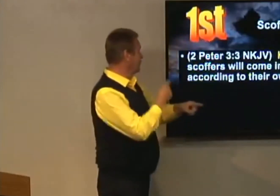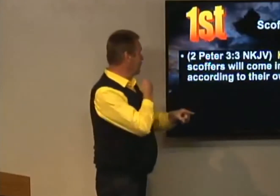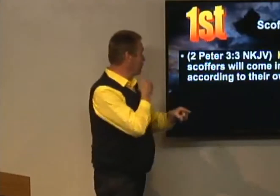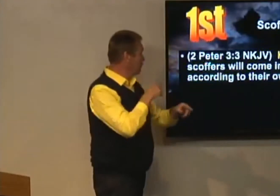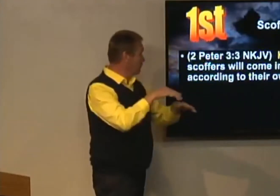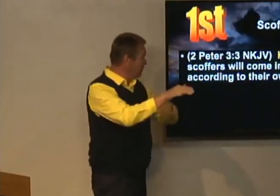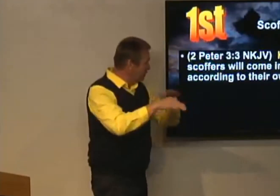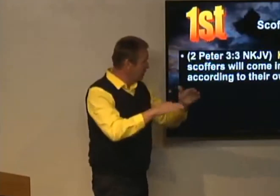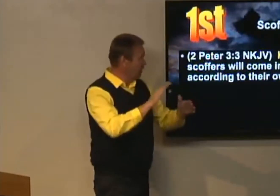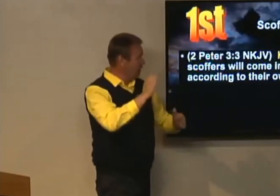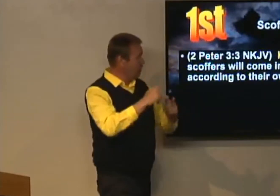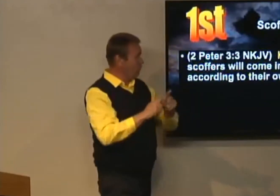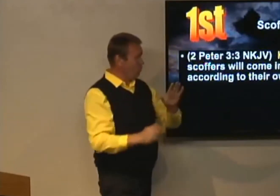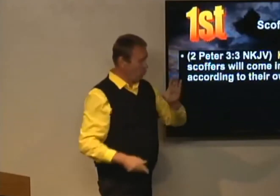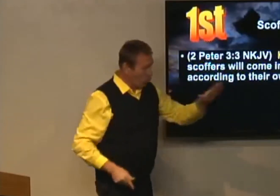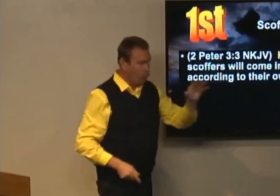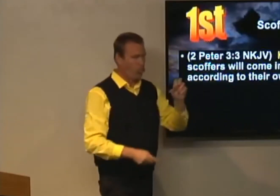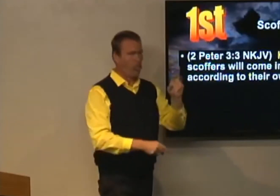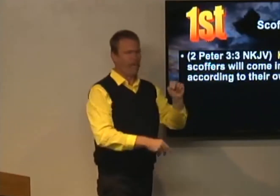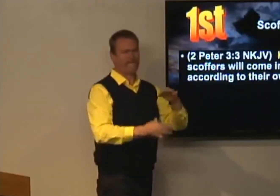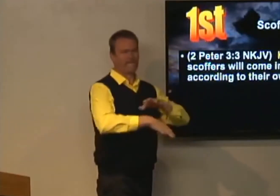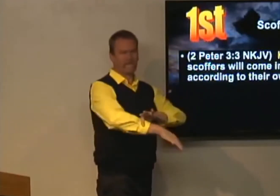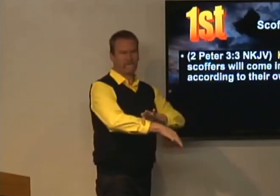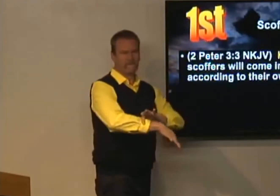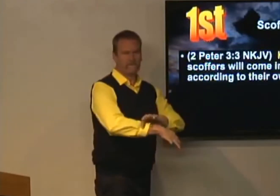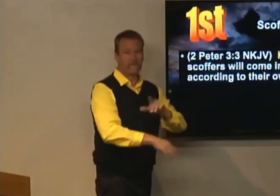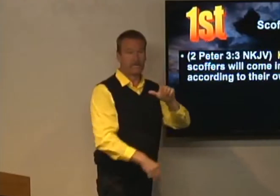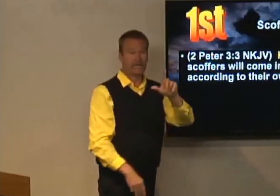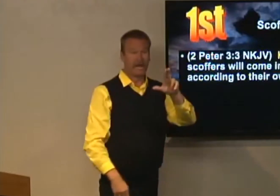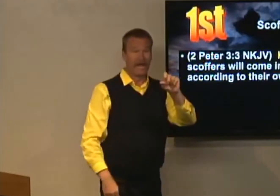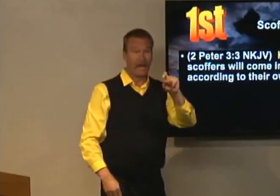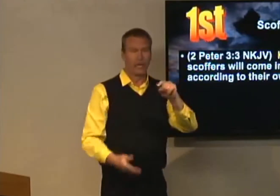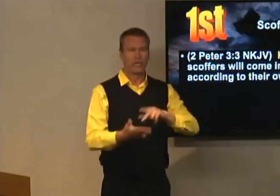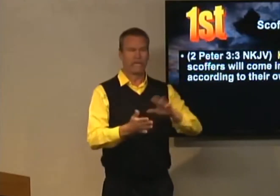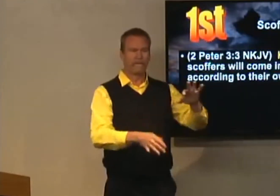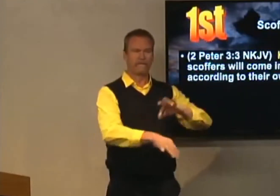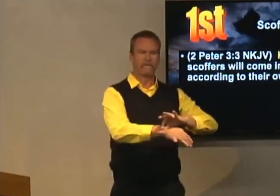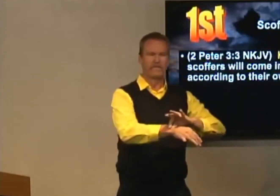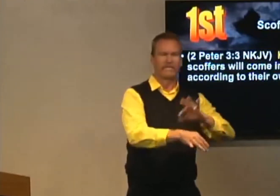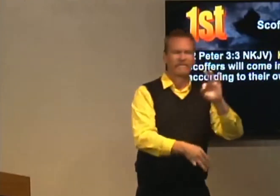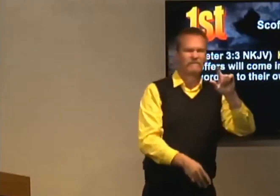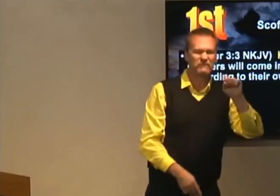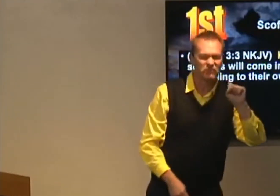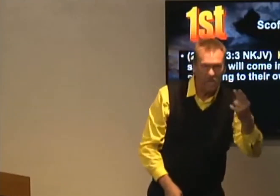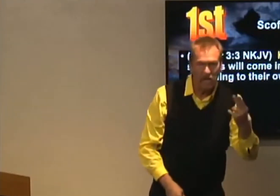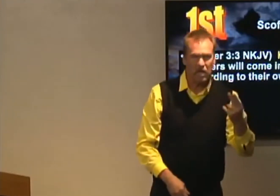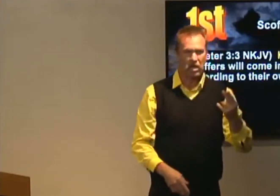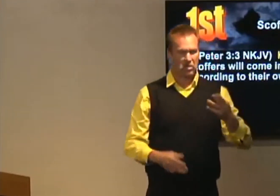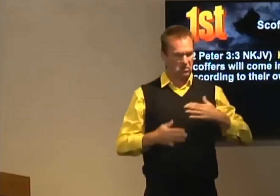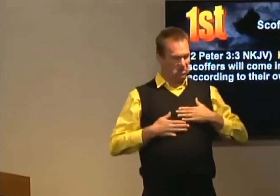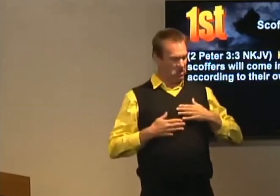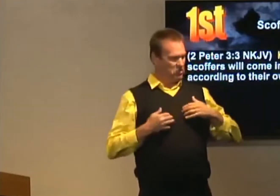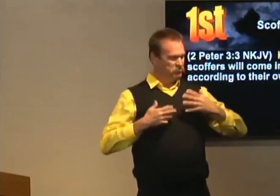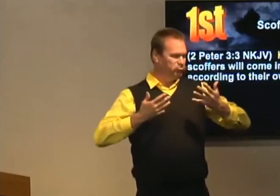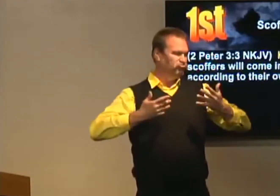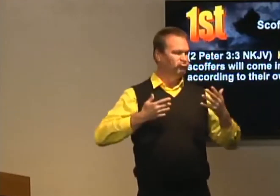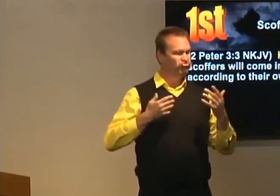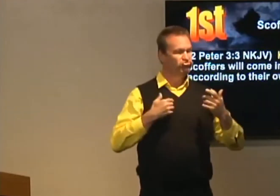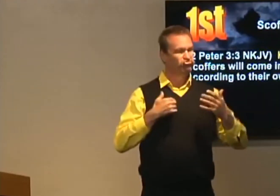You know, knowing the time. It says, walking according to their own lusts. The lusts of the flesh.